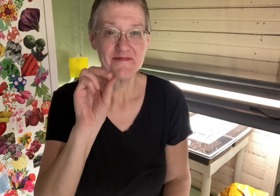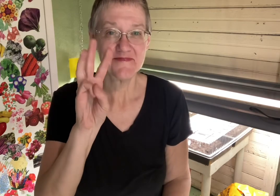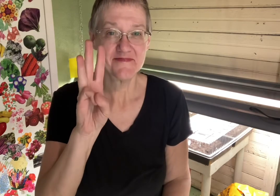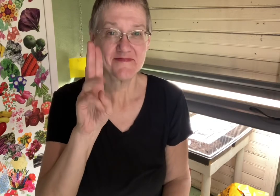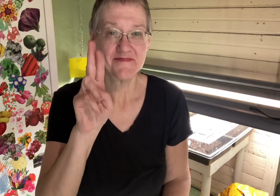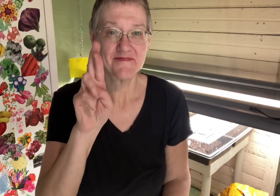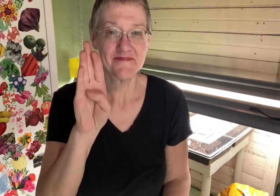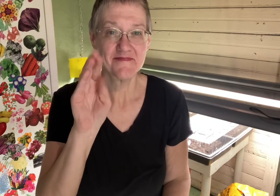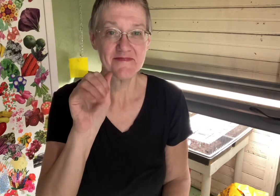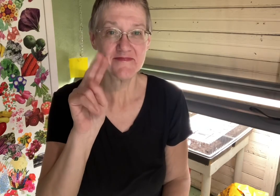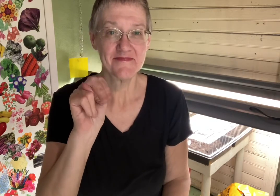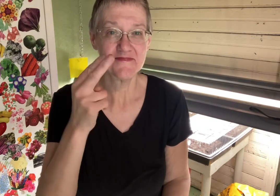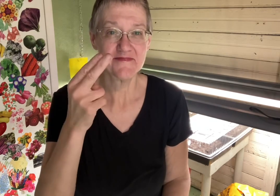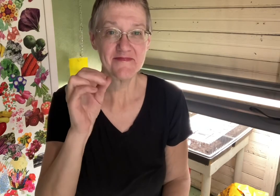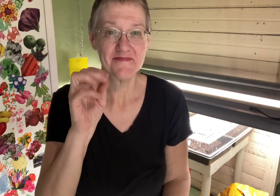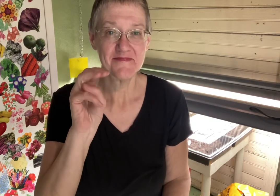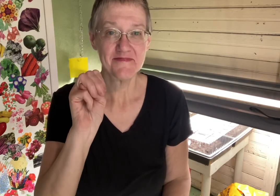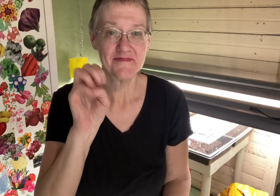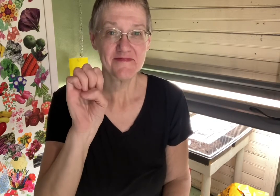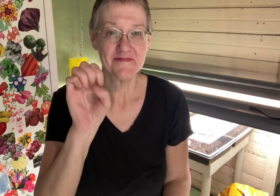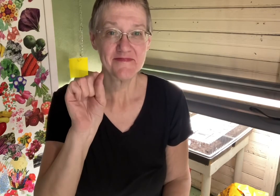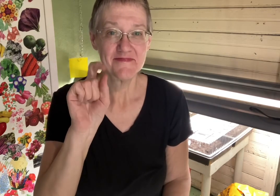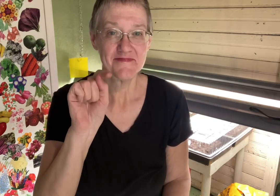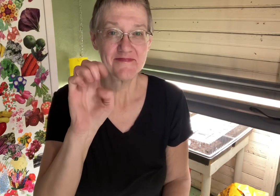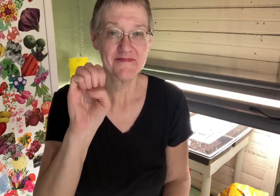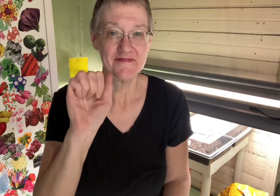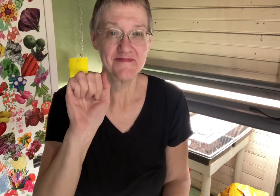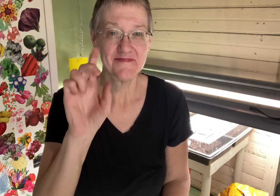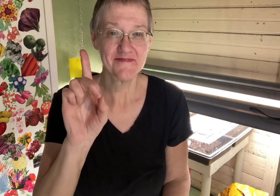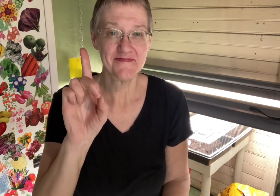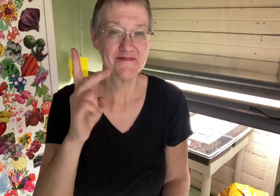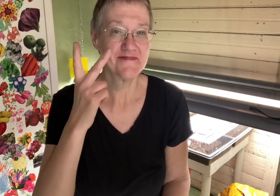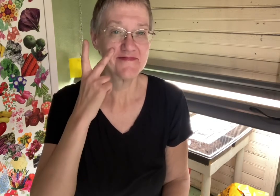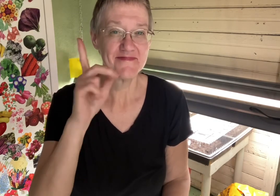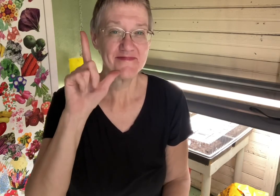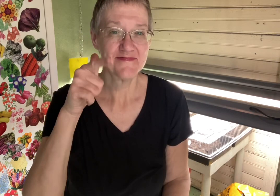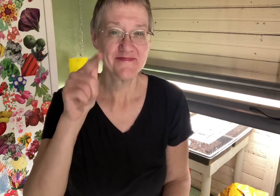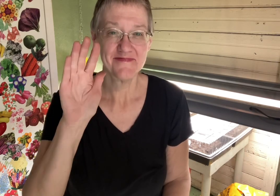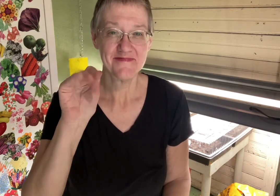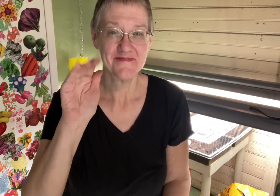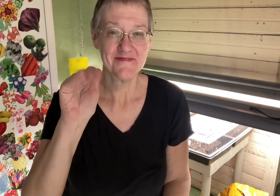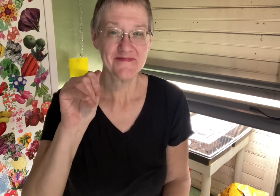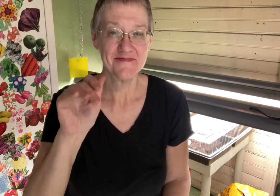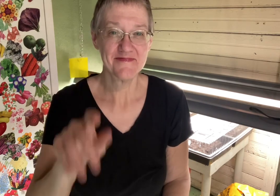Withrow Urban Homestead. See you later. Bye-bye.